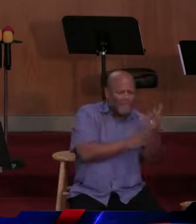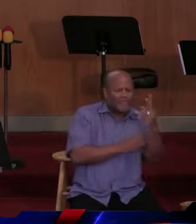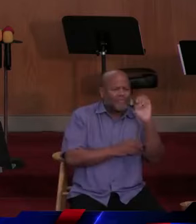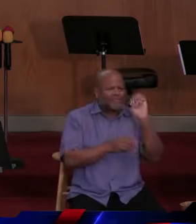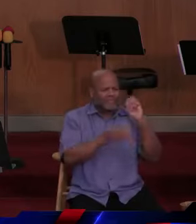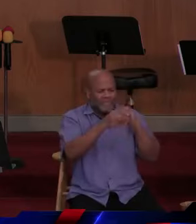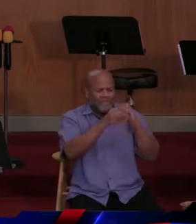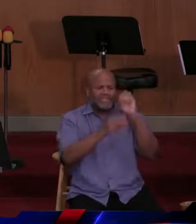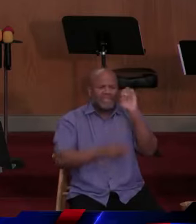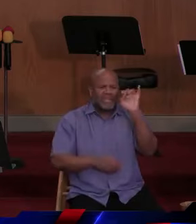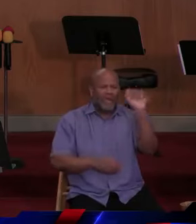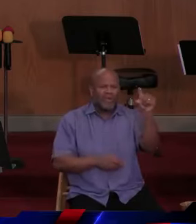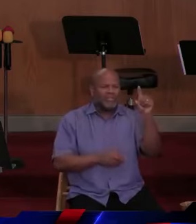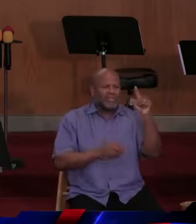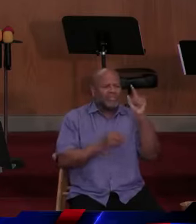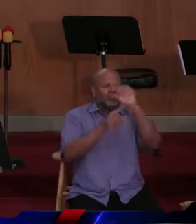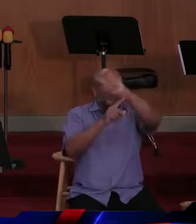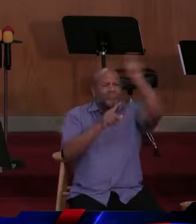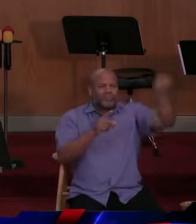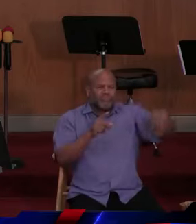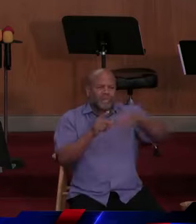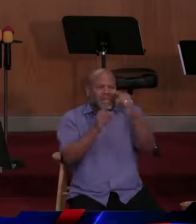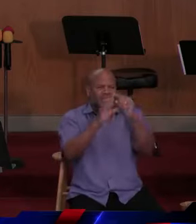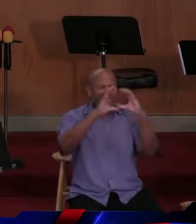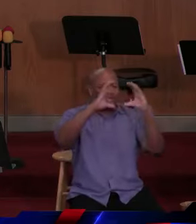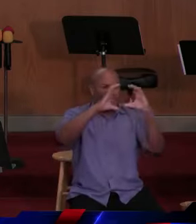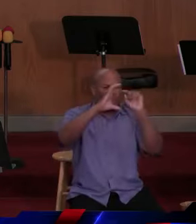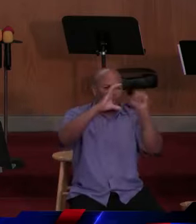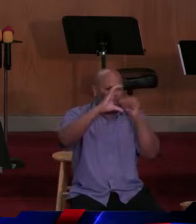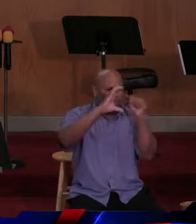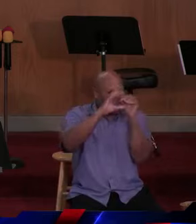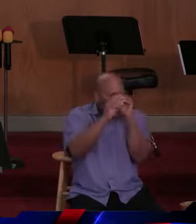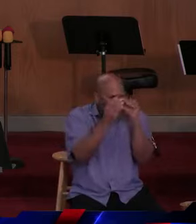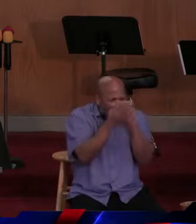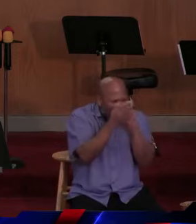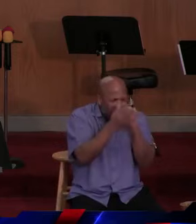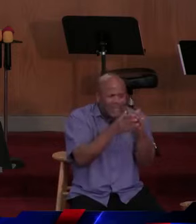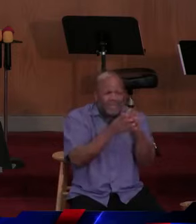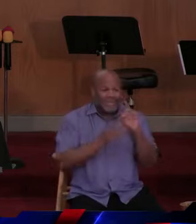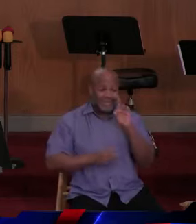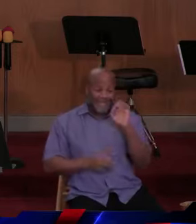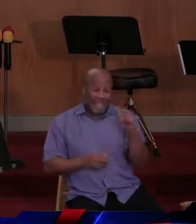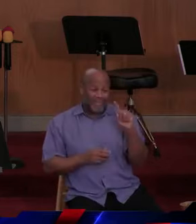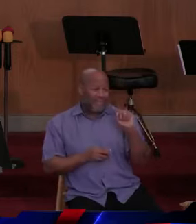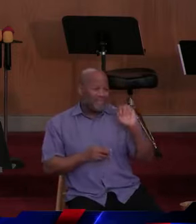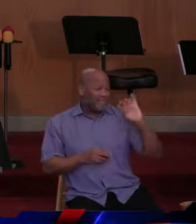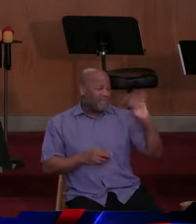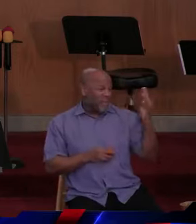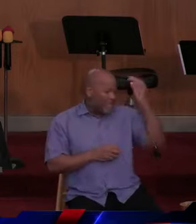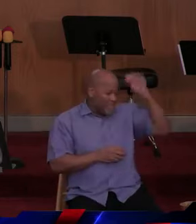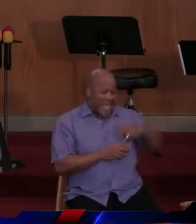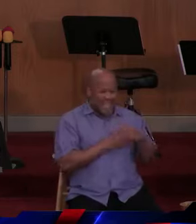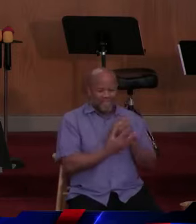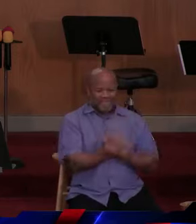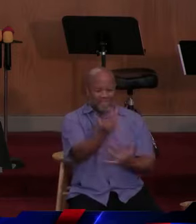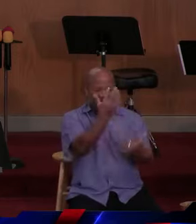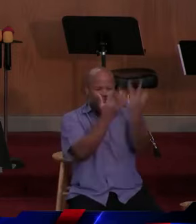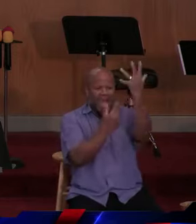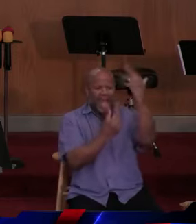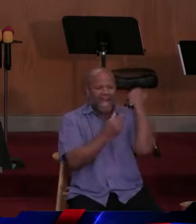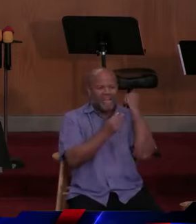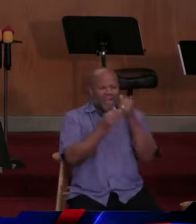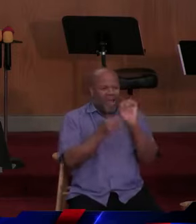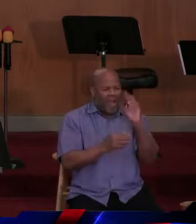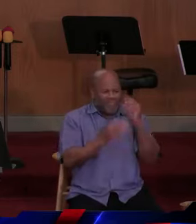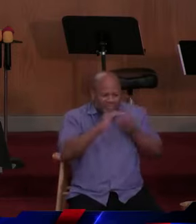the wheel and the wheel in the middle of the wheel. In Daniel, he's the fourth man in the fiery furnace. In Hosea, he's